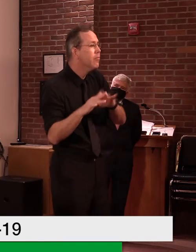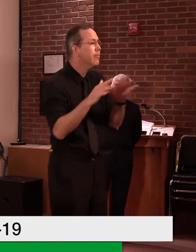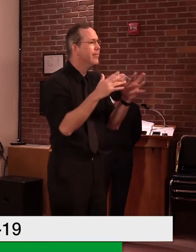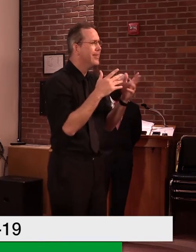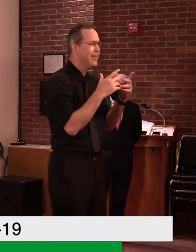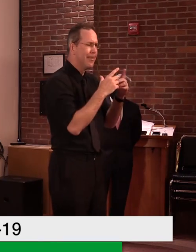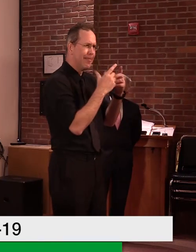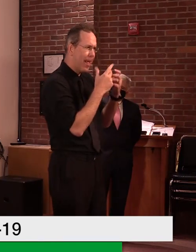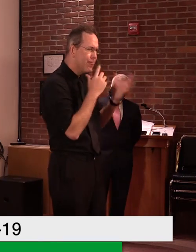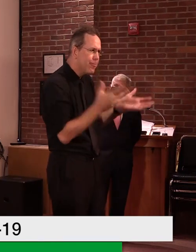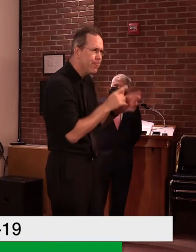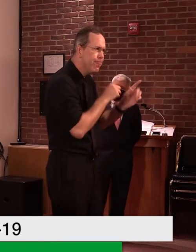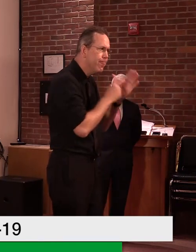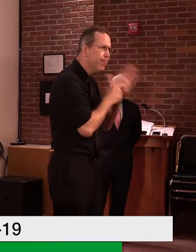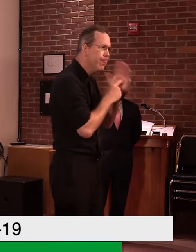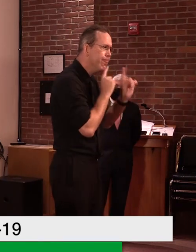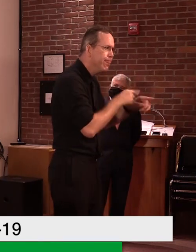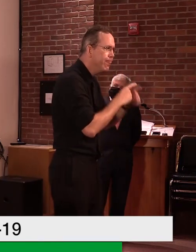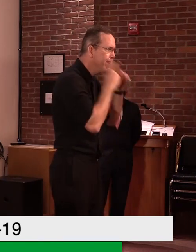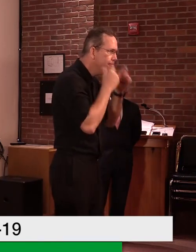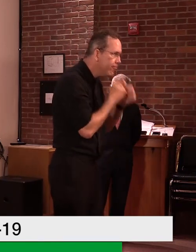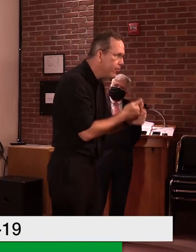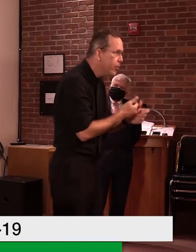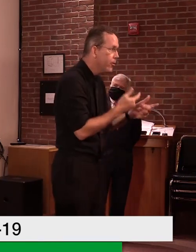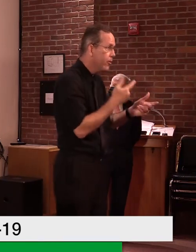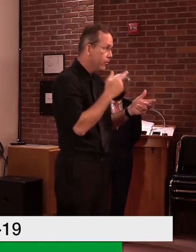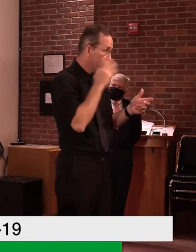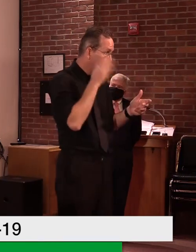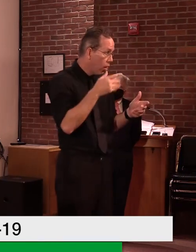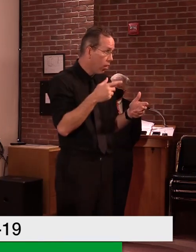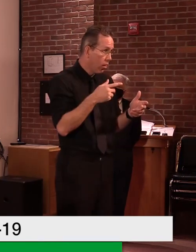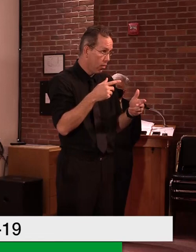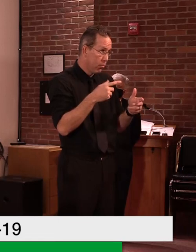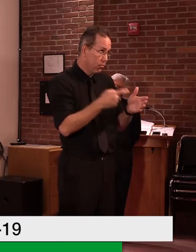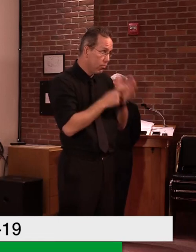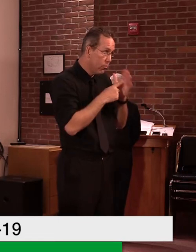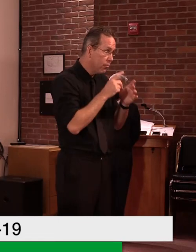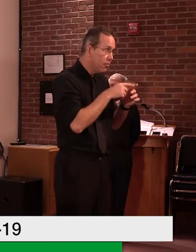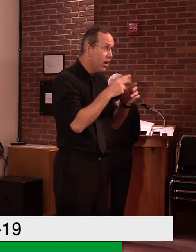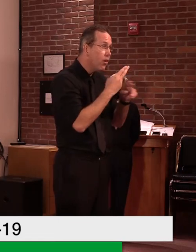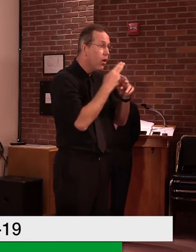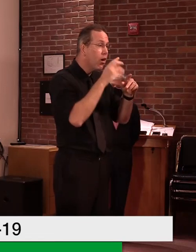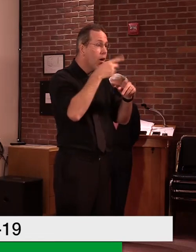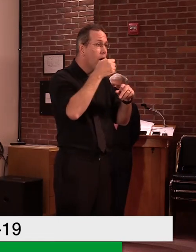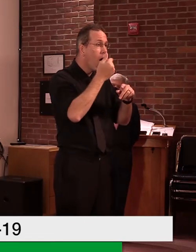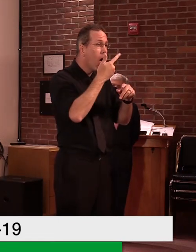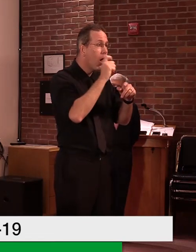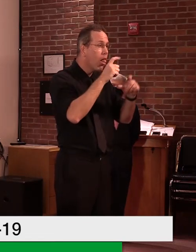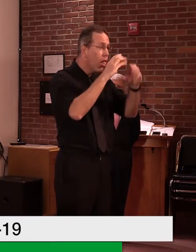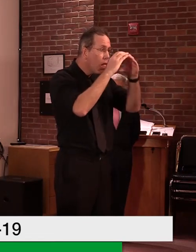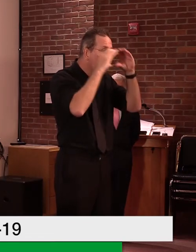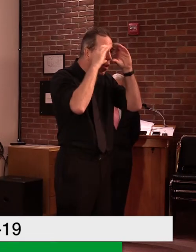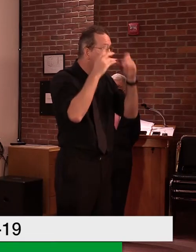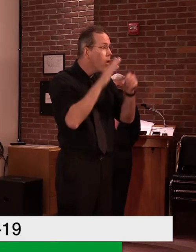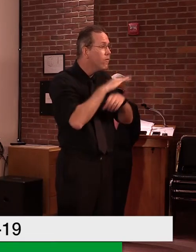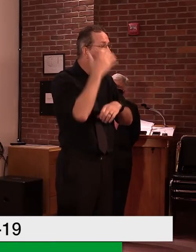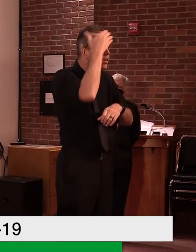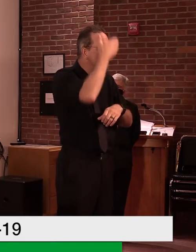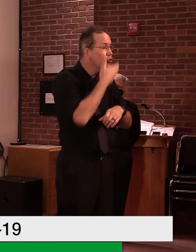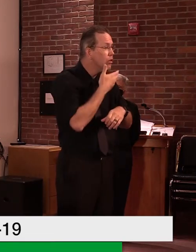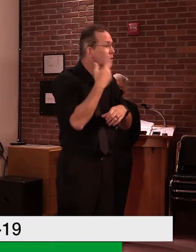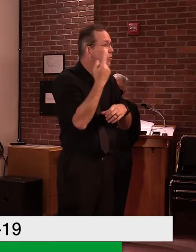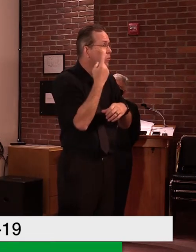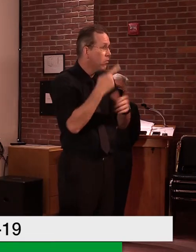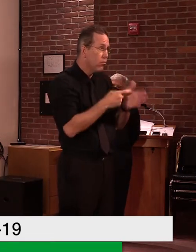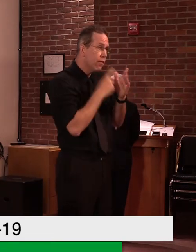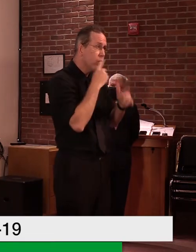on something like this. Yeah, I think if you, you know, I might ask Dr. Levine to comment, but I think